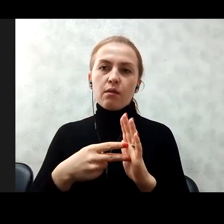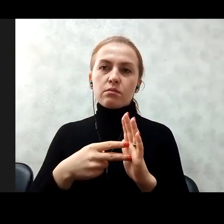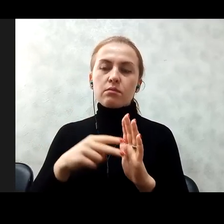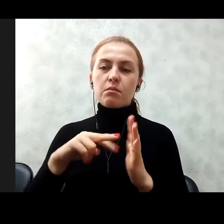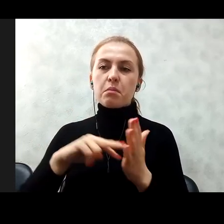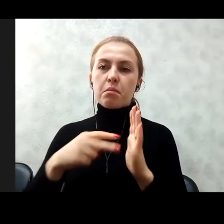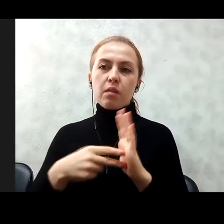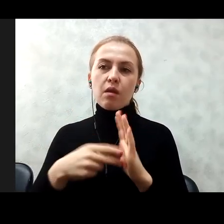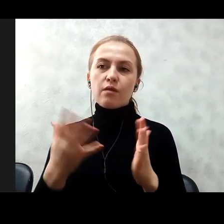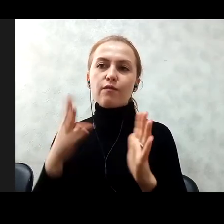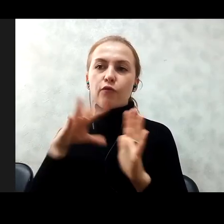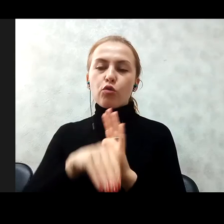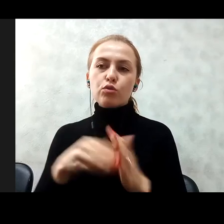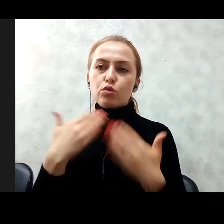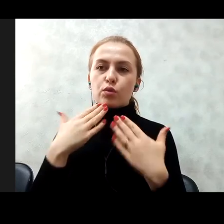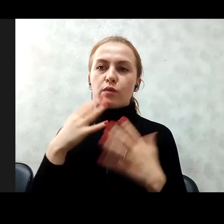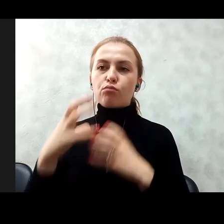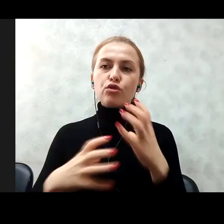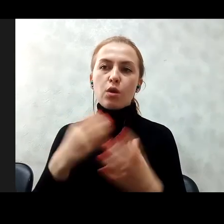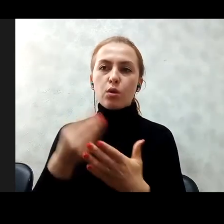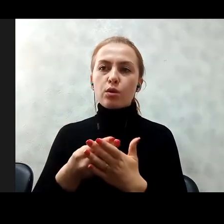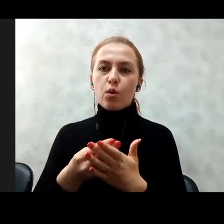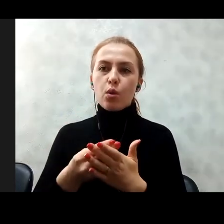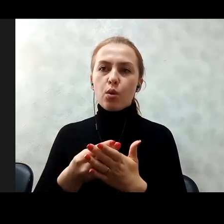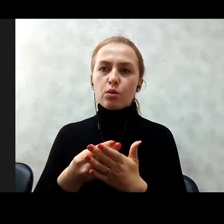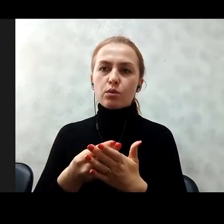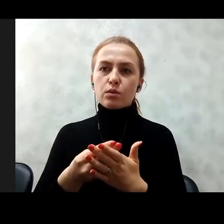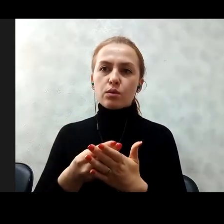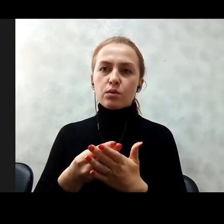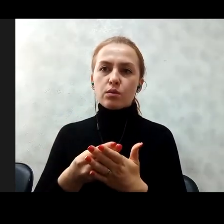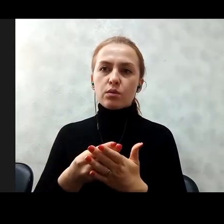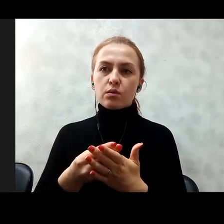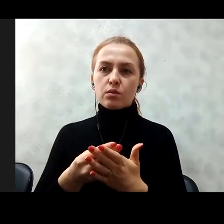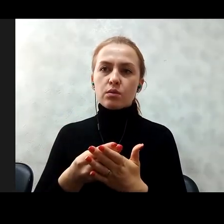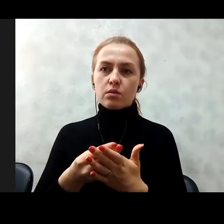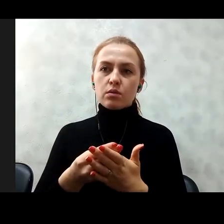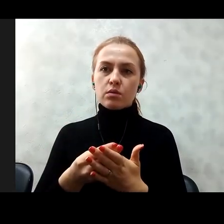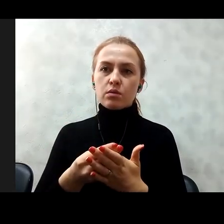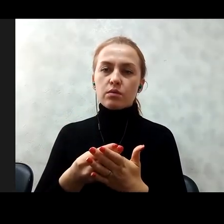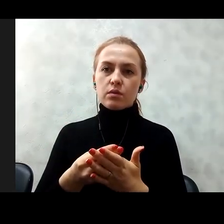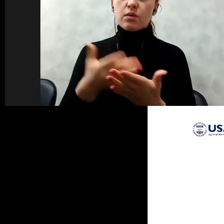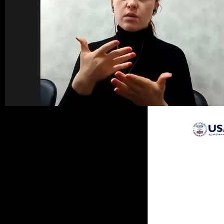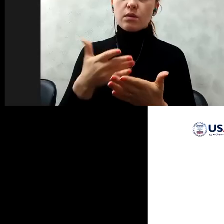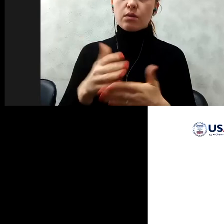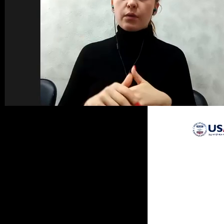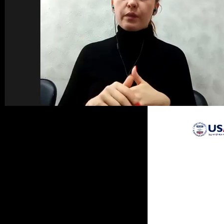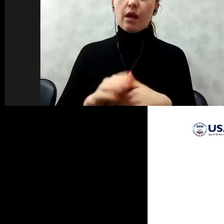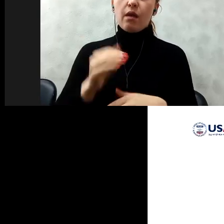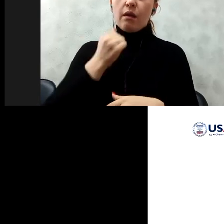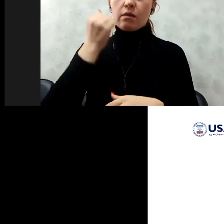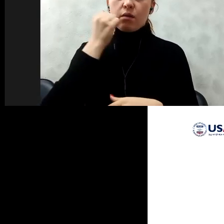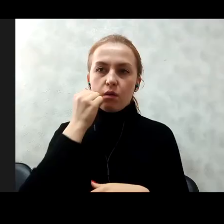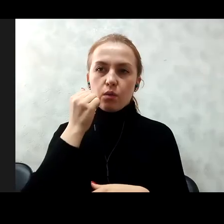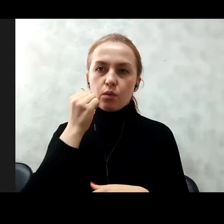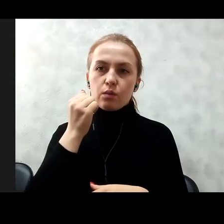actually consider such proposed amendments and thus seek recommendations from international